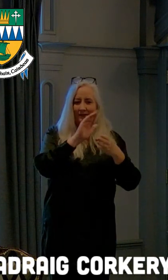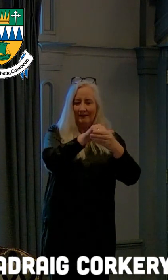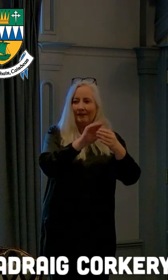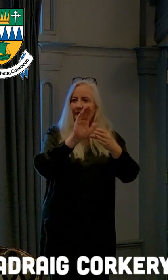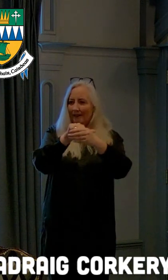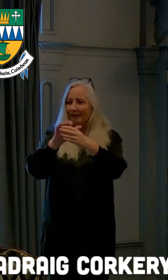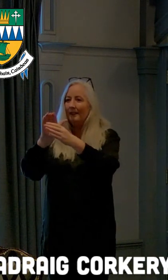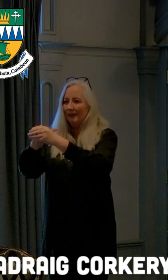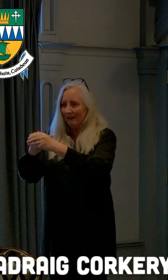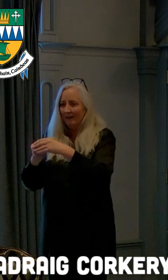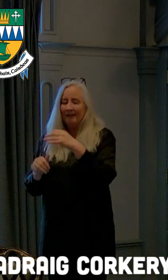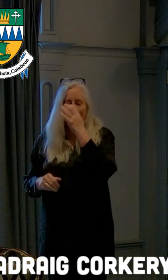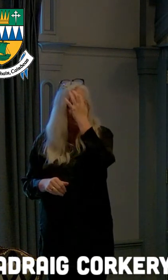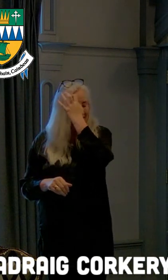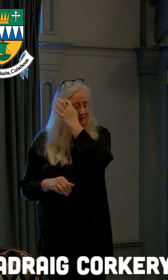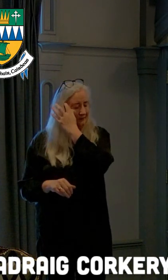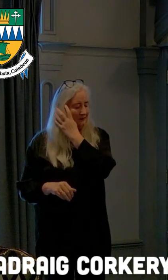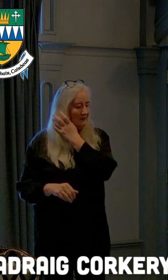table, there is a significant